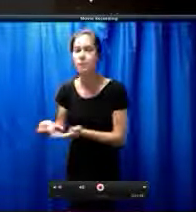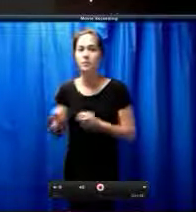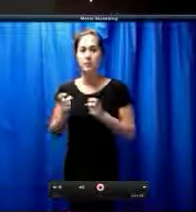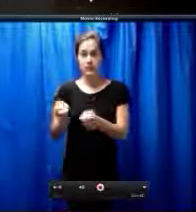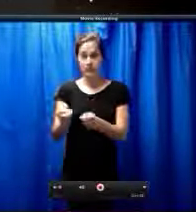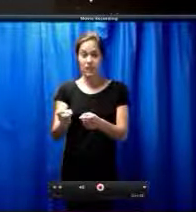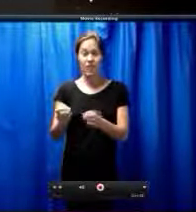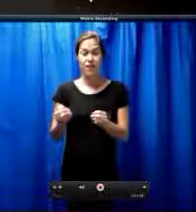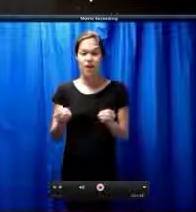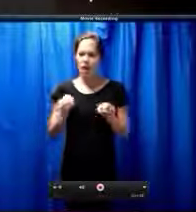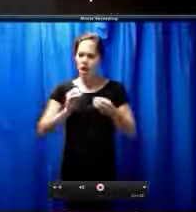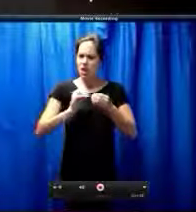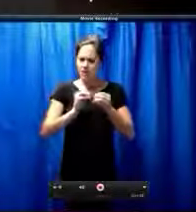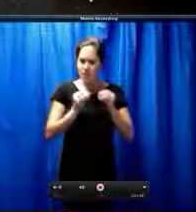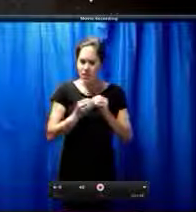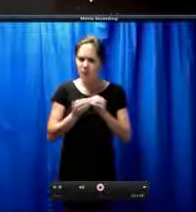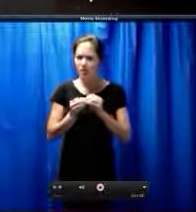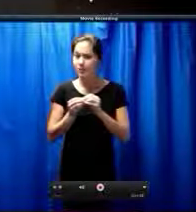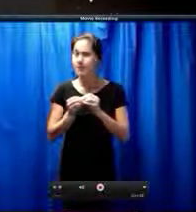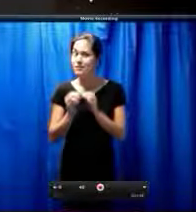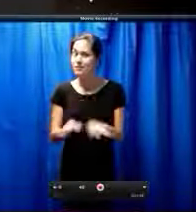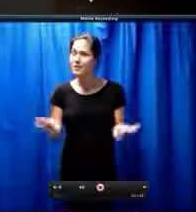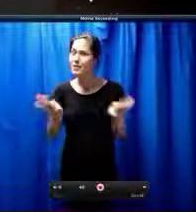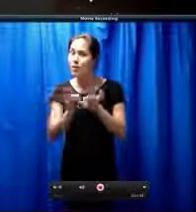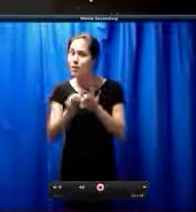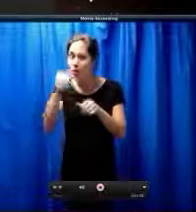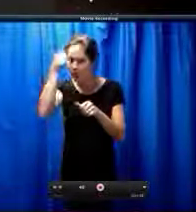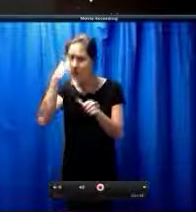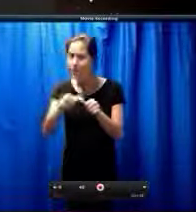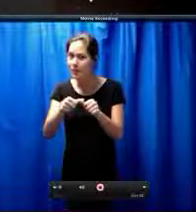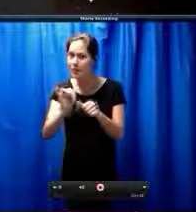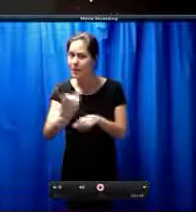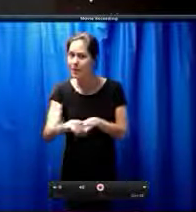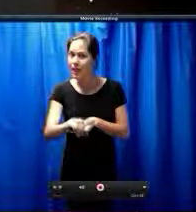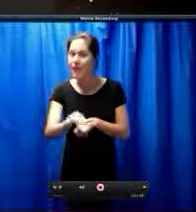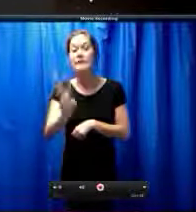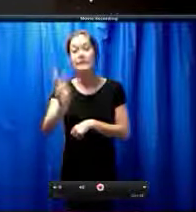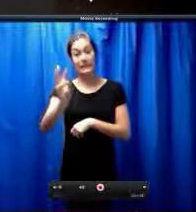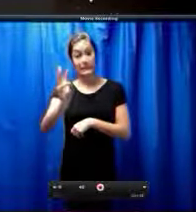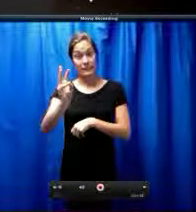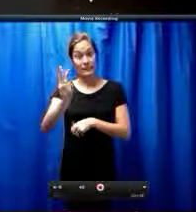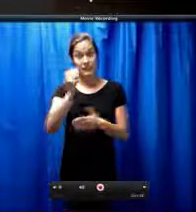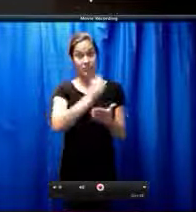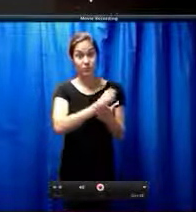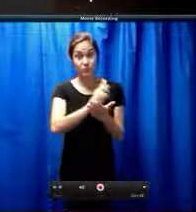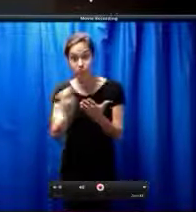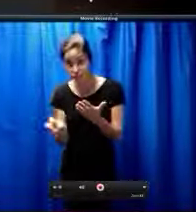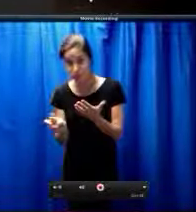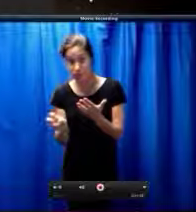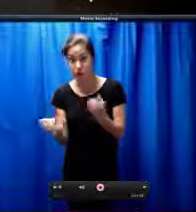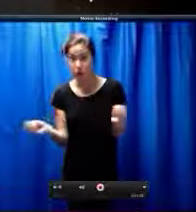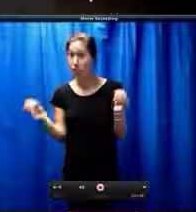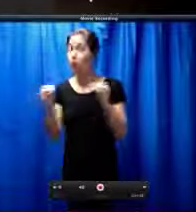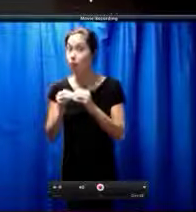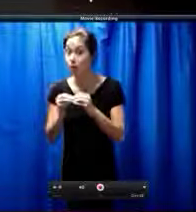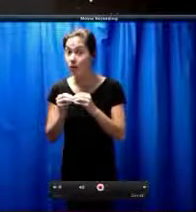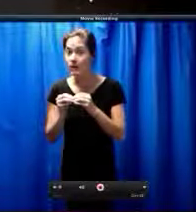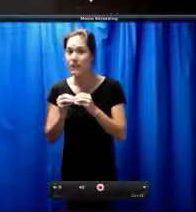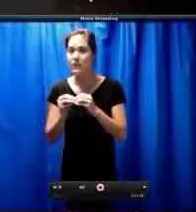that. 6 sexual partners or more, 8.6 times more likely. That's pretty frightening.